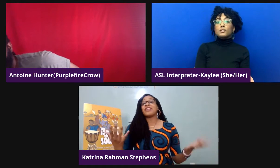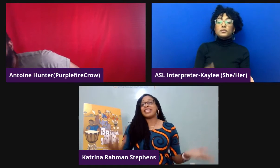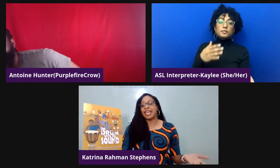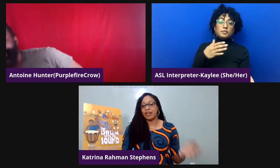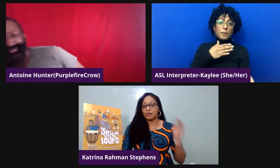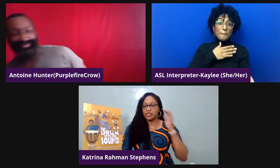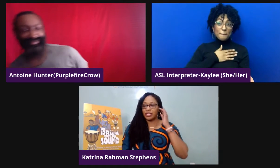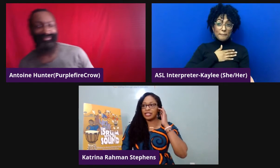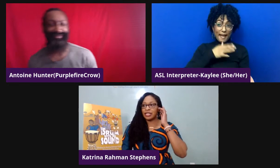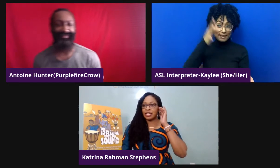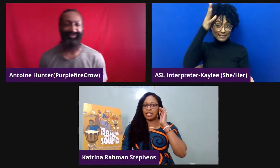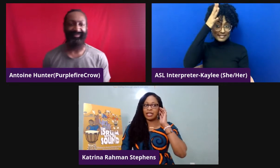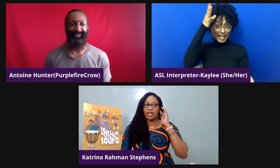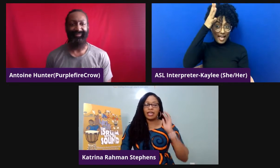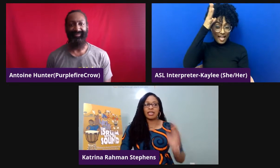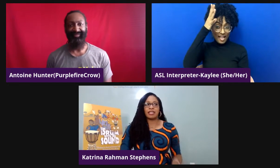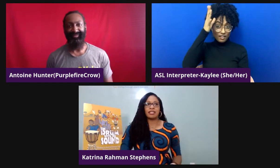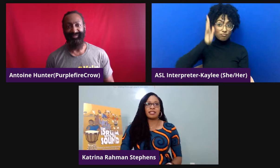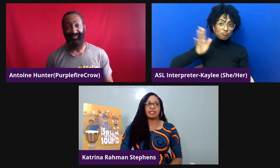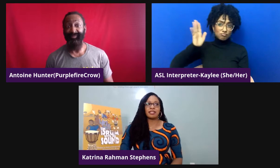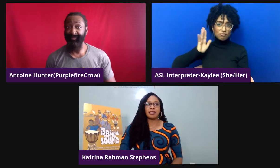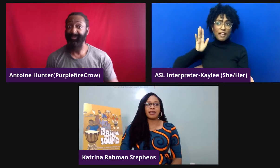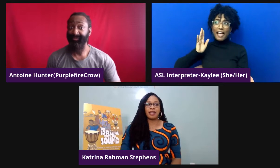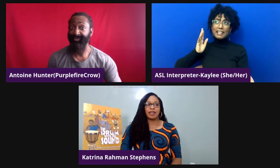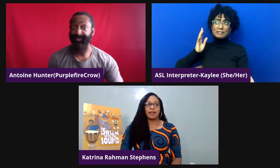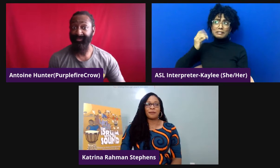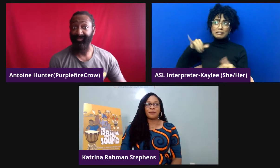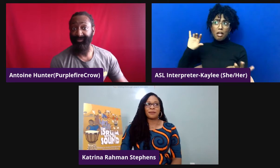dad, even now, shall I say, he's